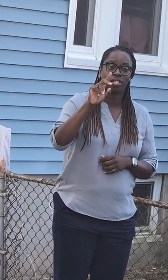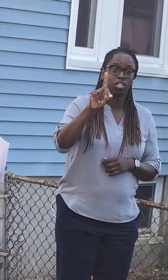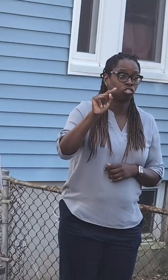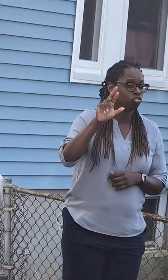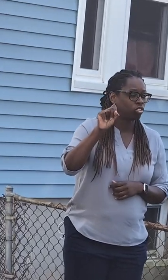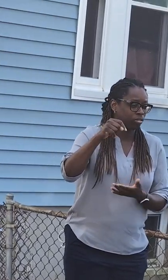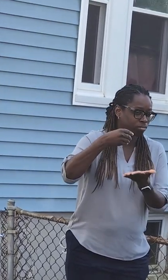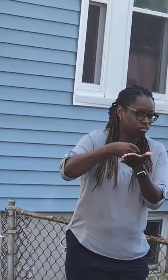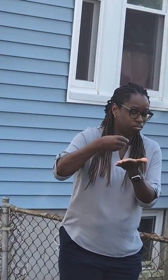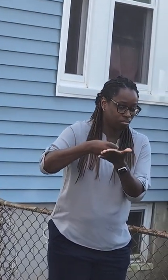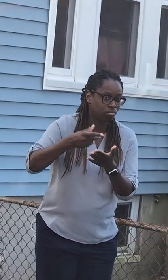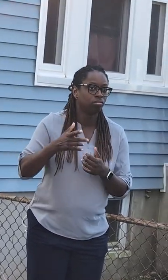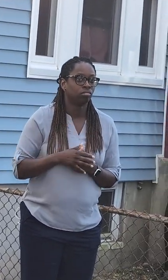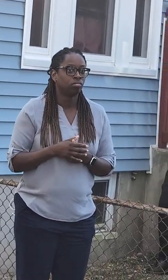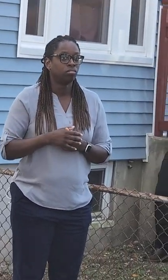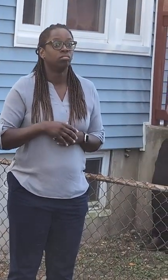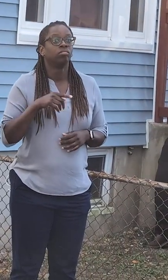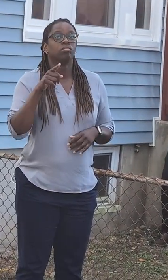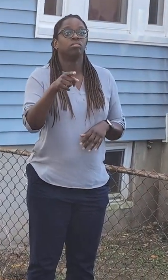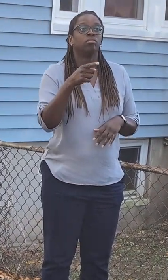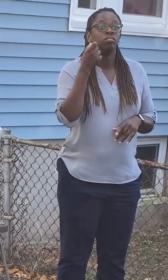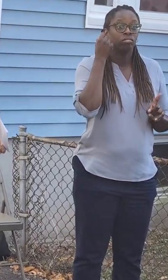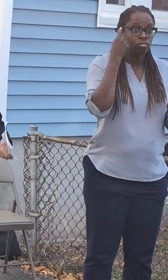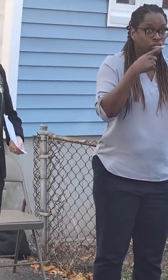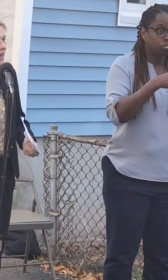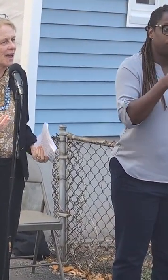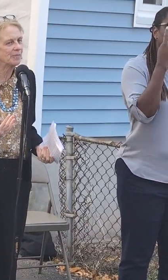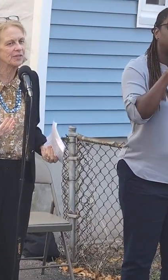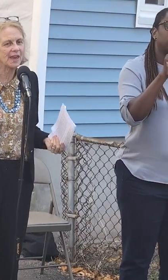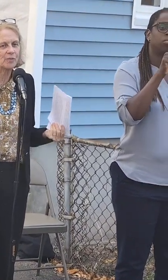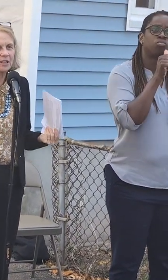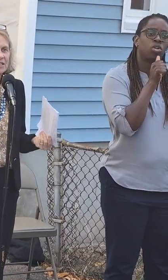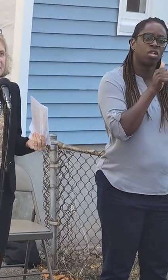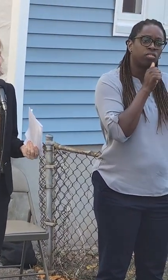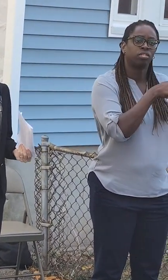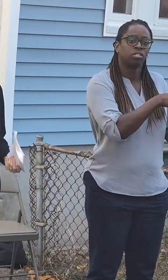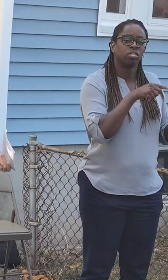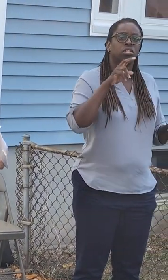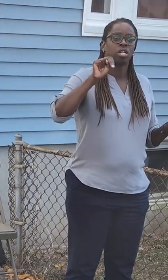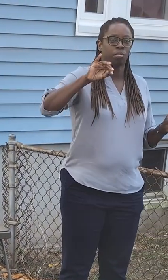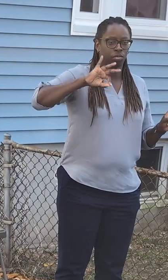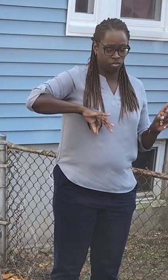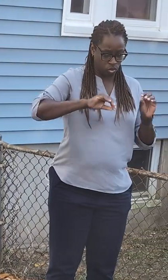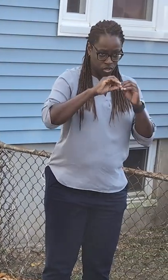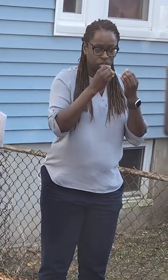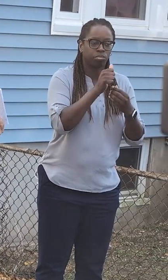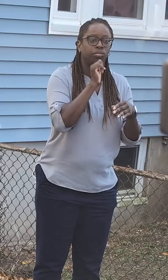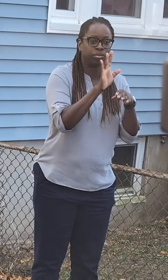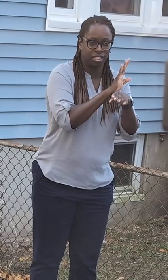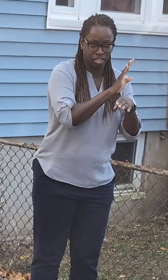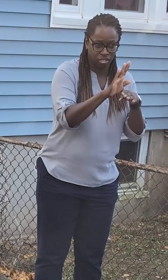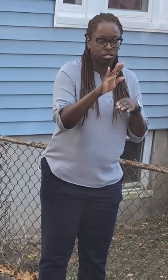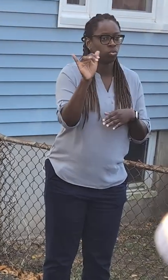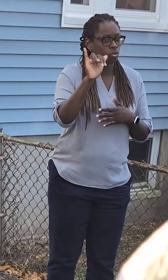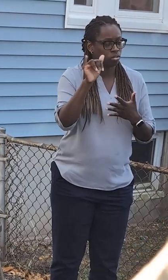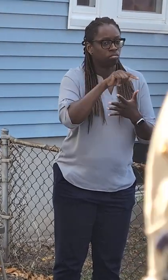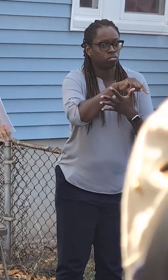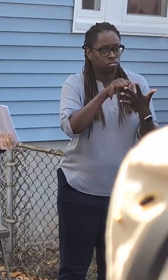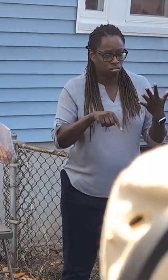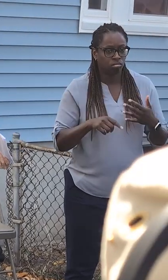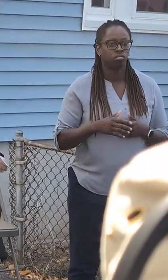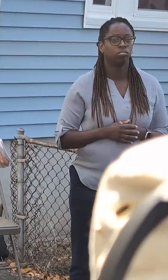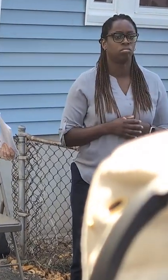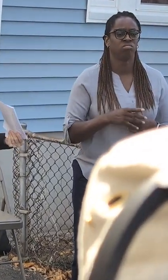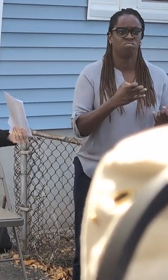also participating in this program, and I think it's a tribute to them. They really see the value of AOP properties